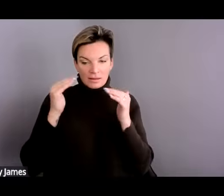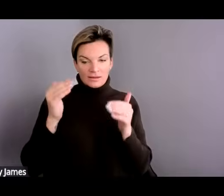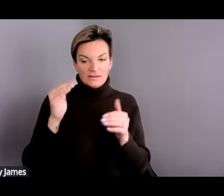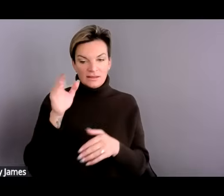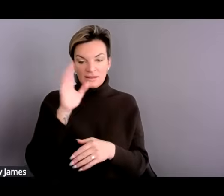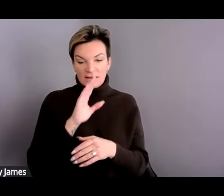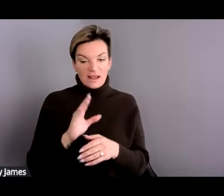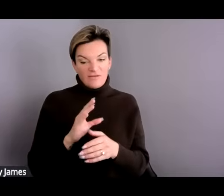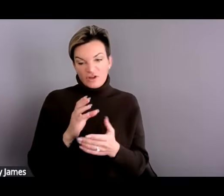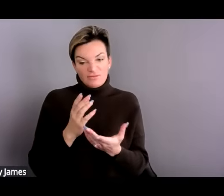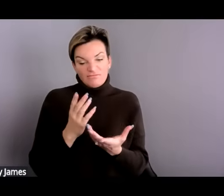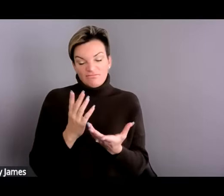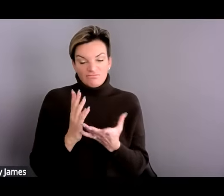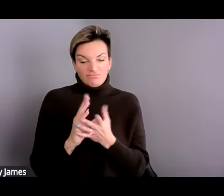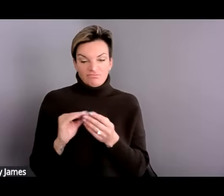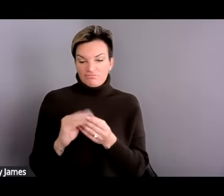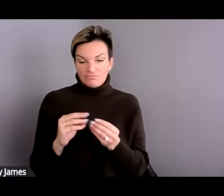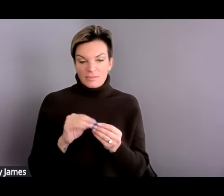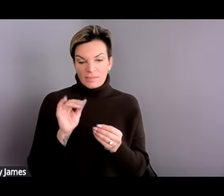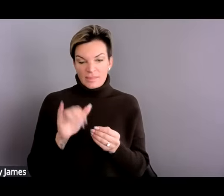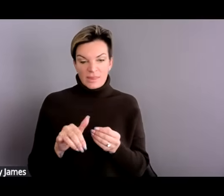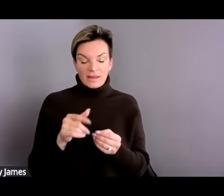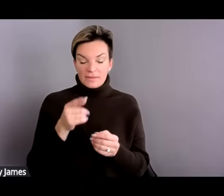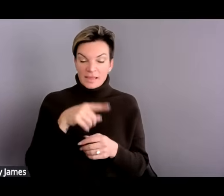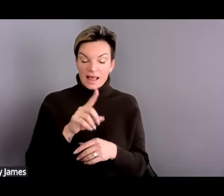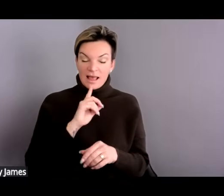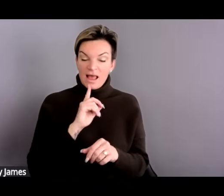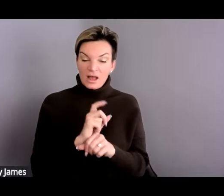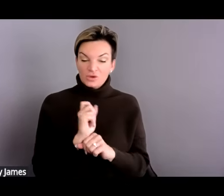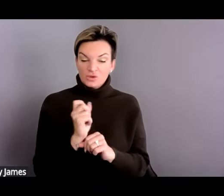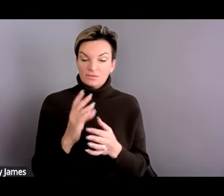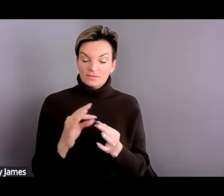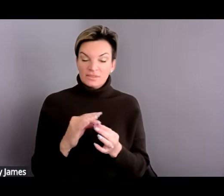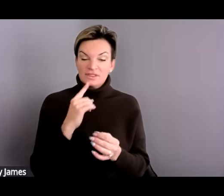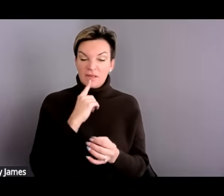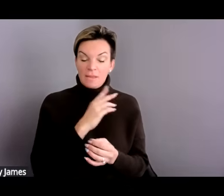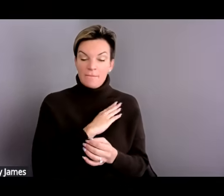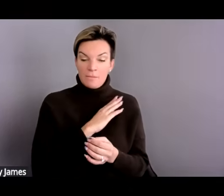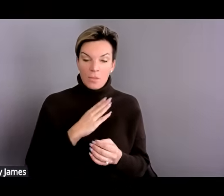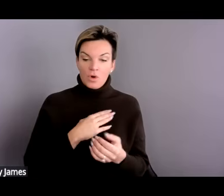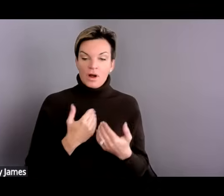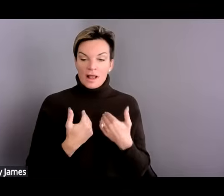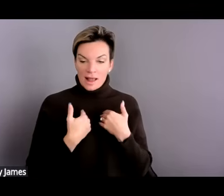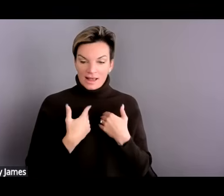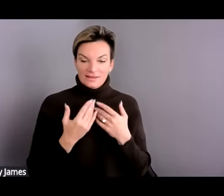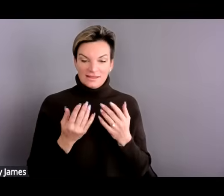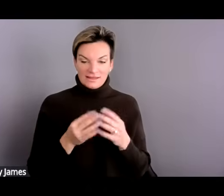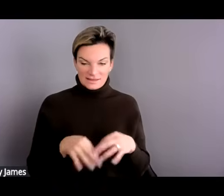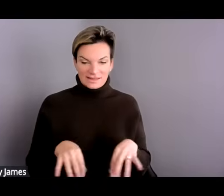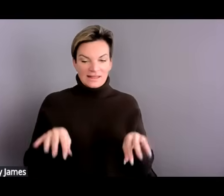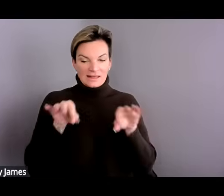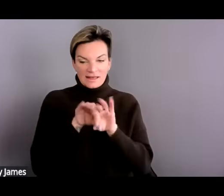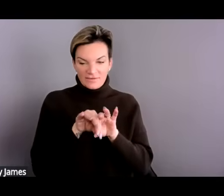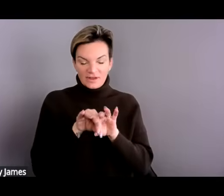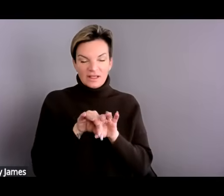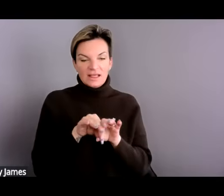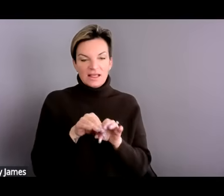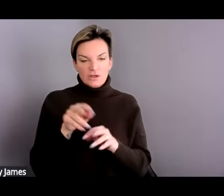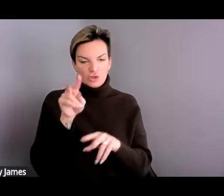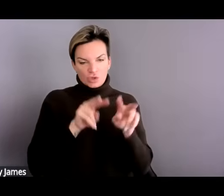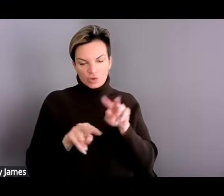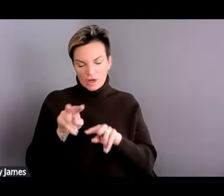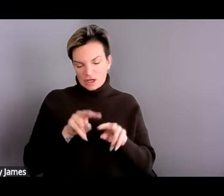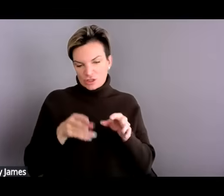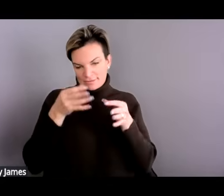when the Court of Appeals in that case stated that the board has, and I quote, significant discretion, end of quote, with respect